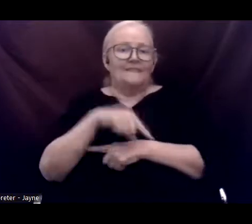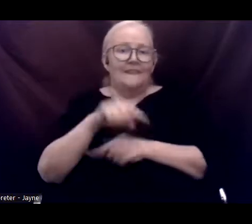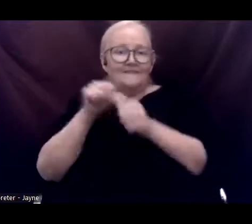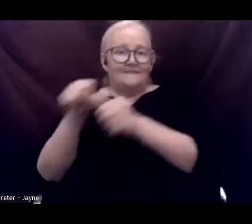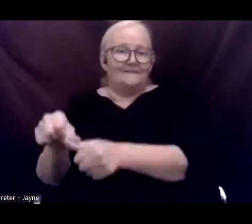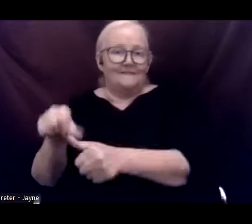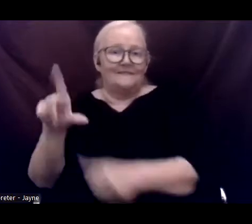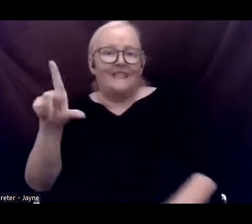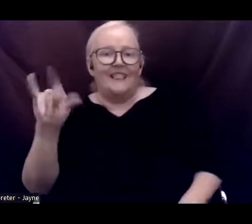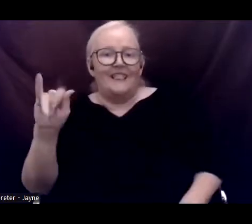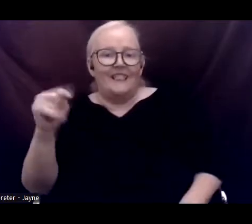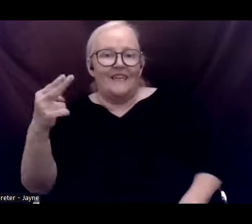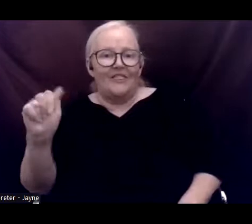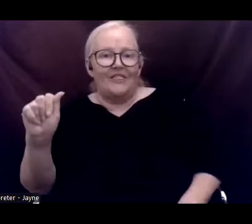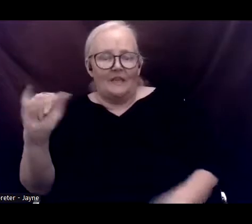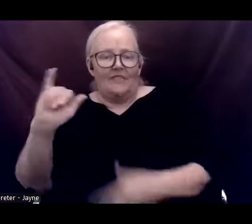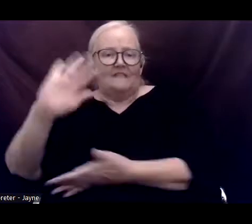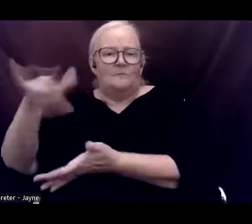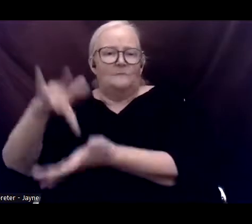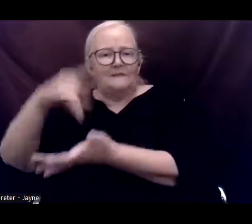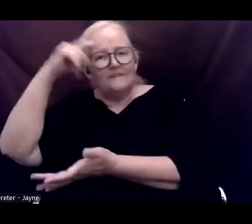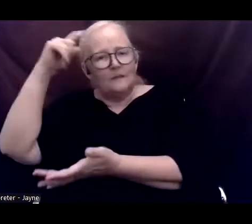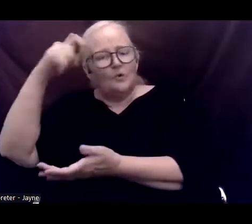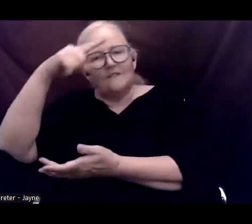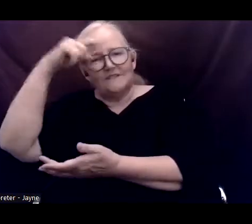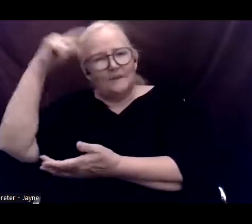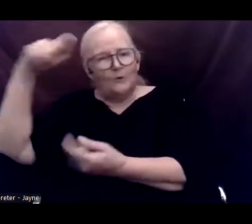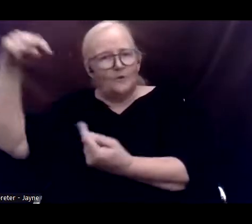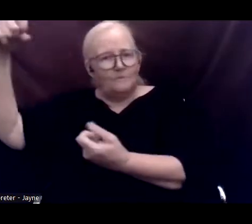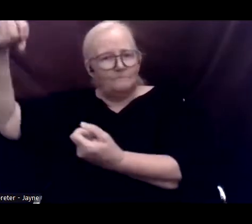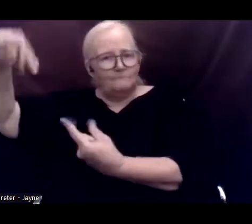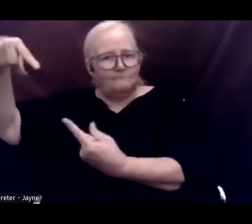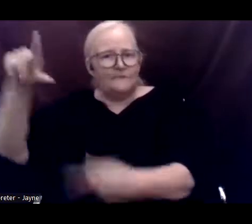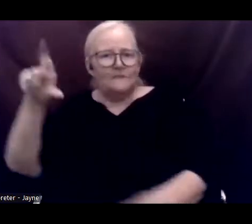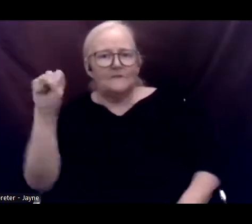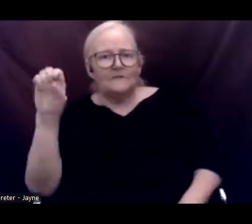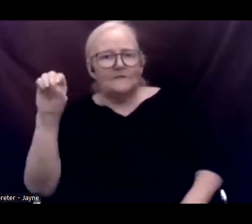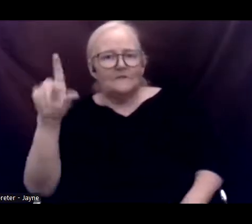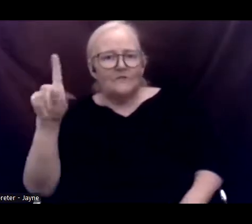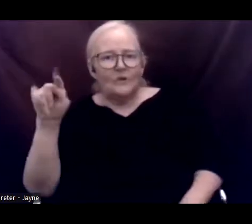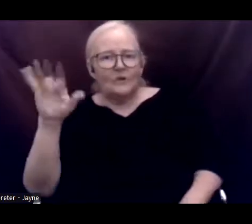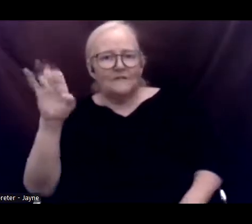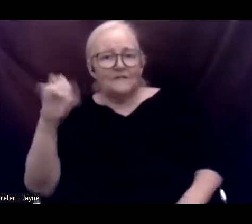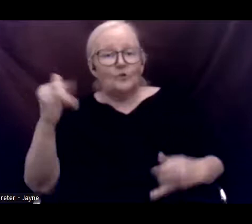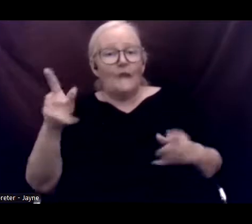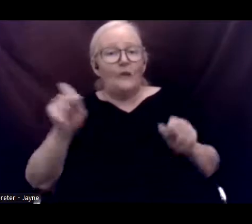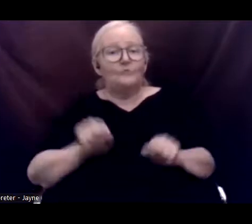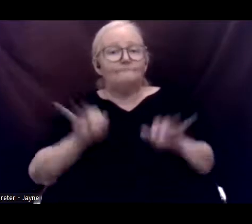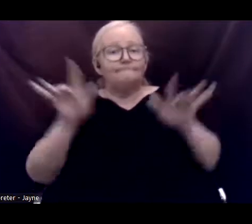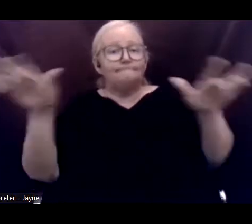midsummer, the summer solstice. Go in peace, singing.